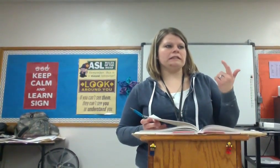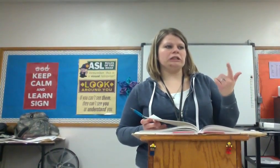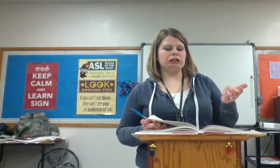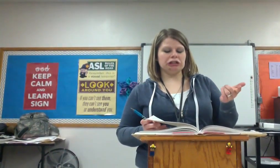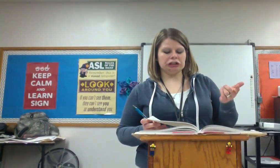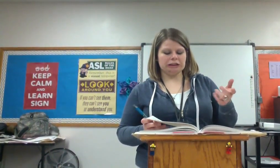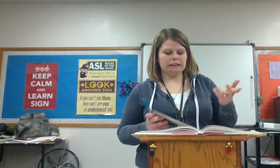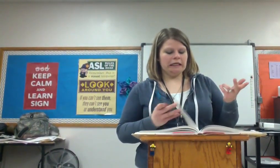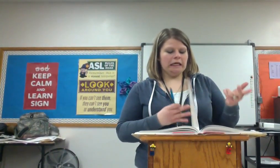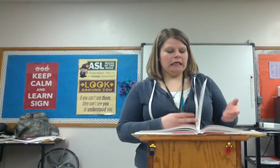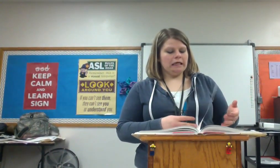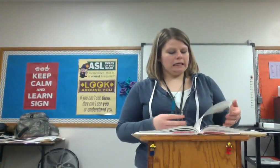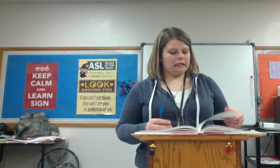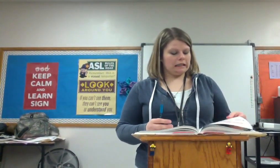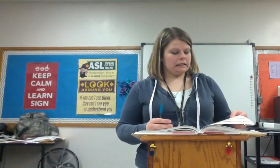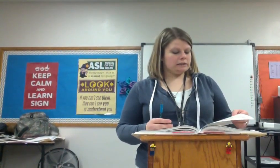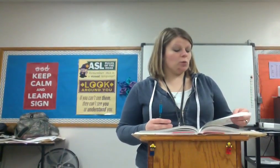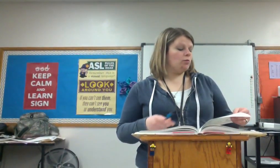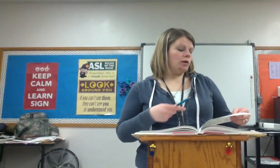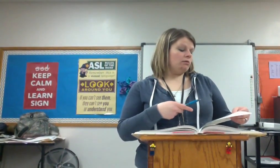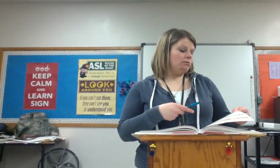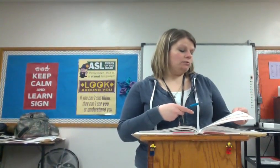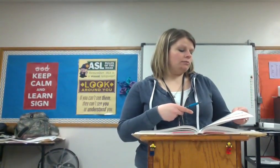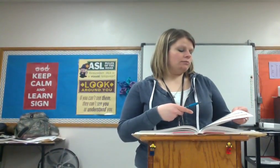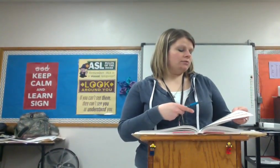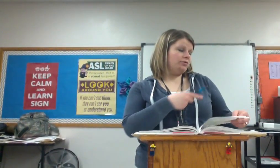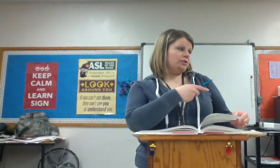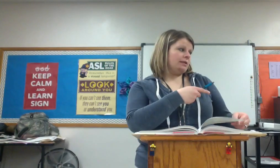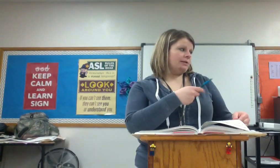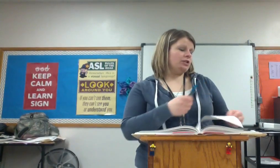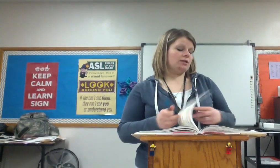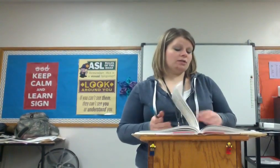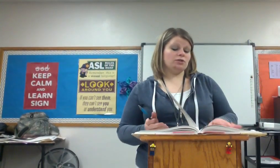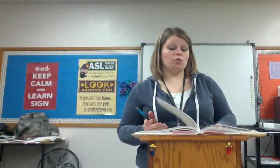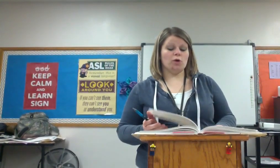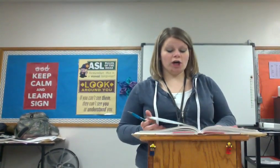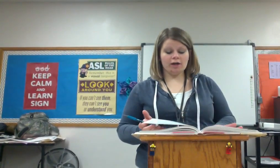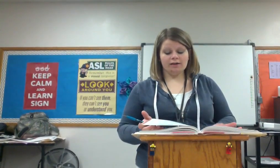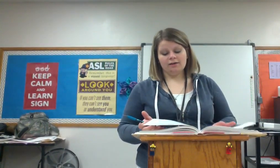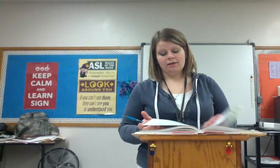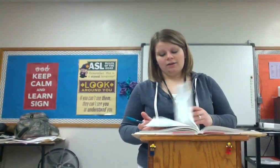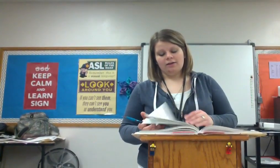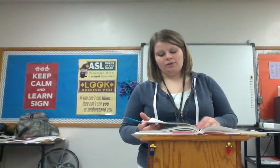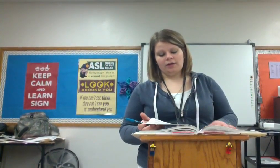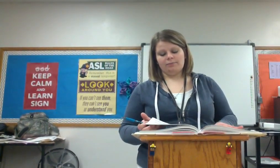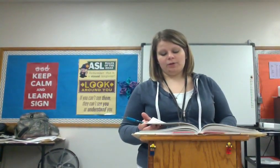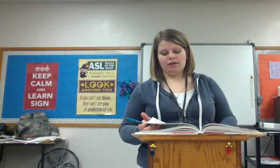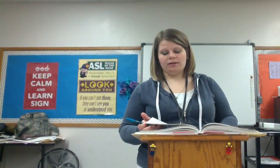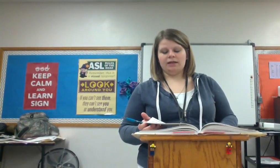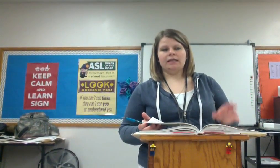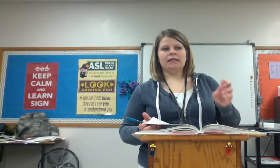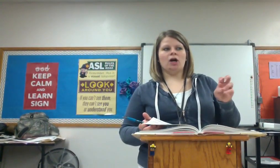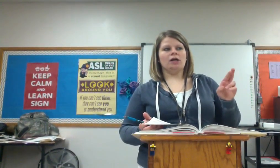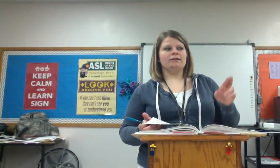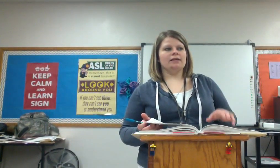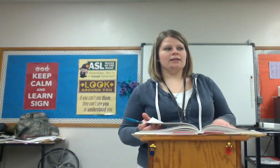to learn and to, well, you just had mentioned to work. You can put that ER at the end of